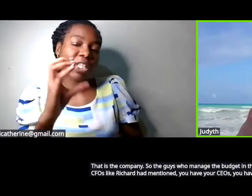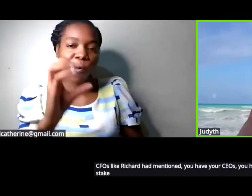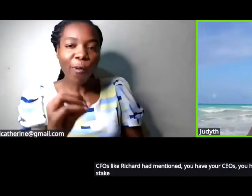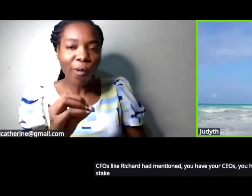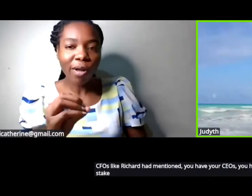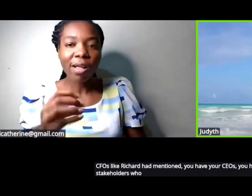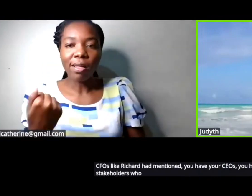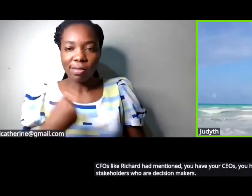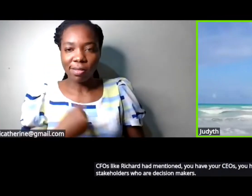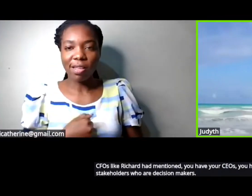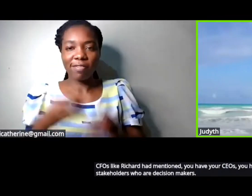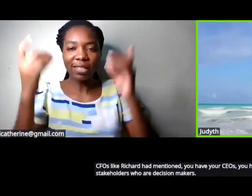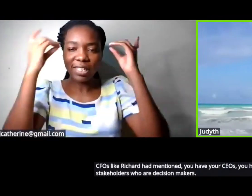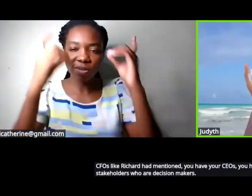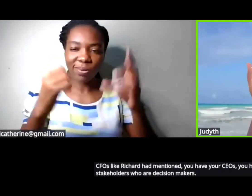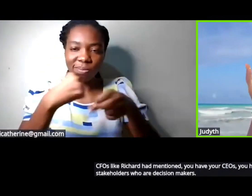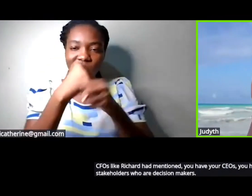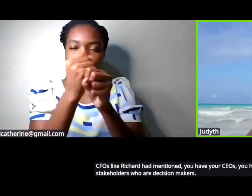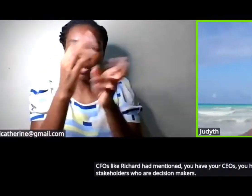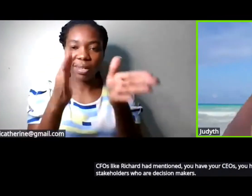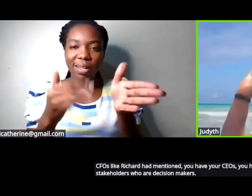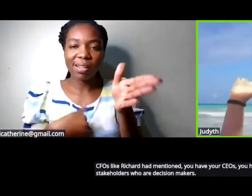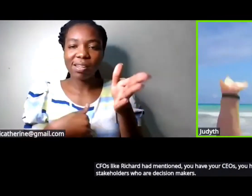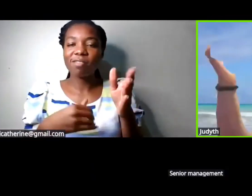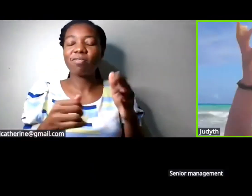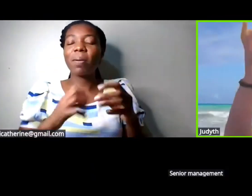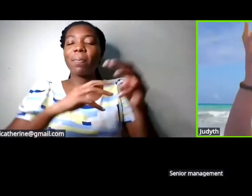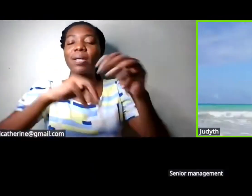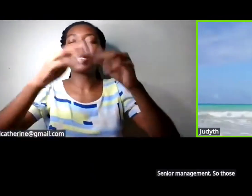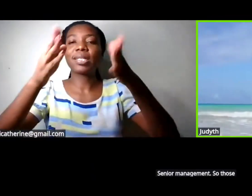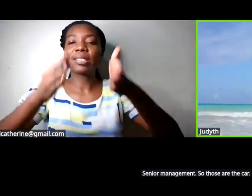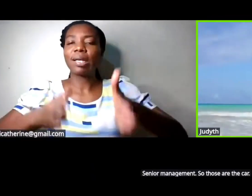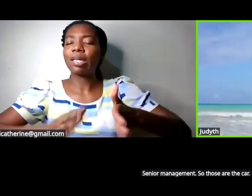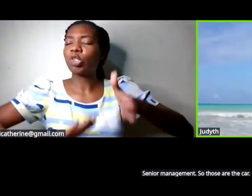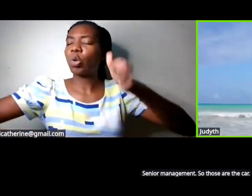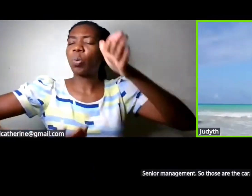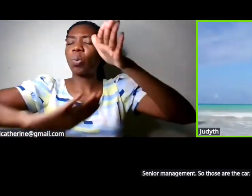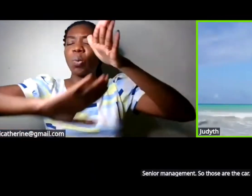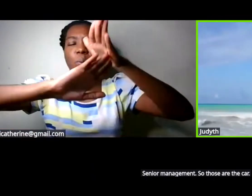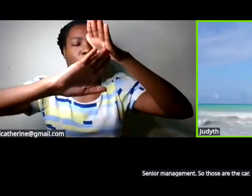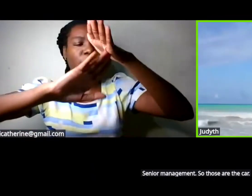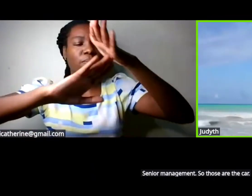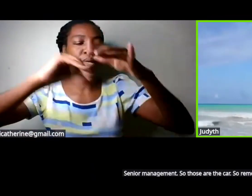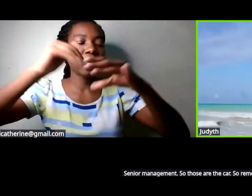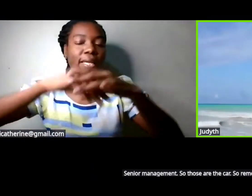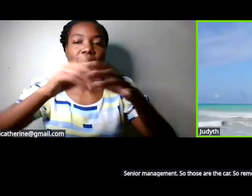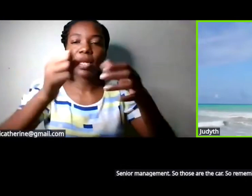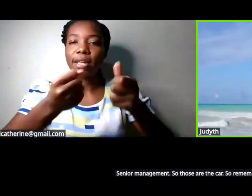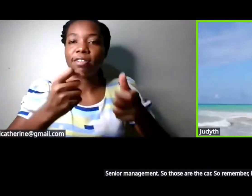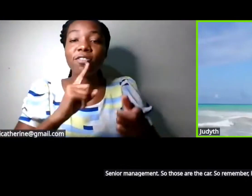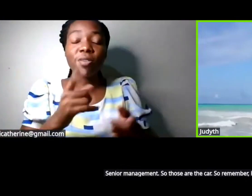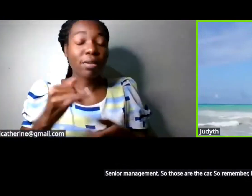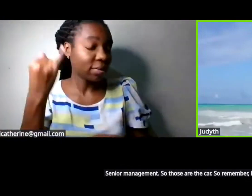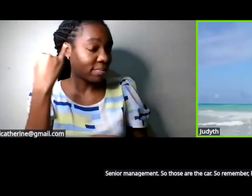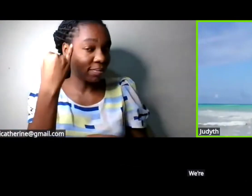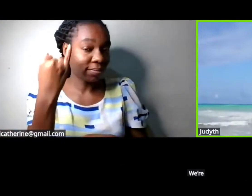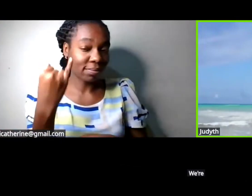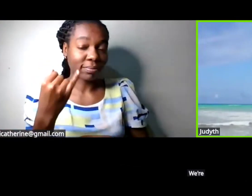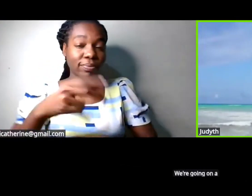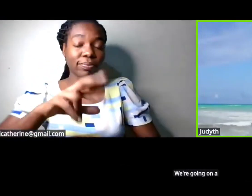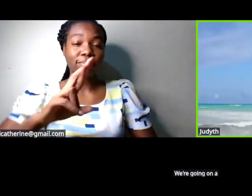decision makers, senior management. So those are the car. So remember, HR is the GPS. We're going on a road